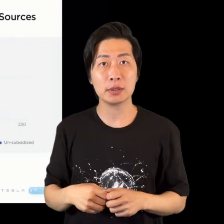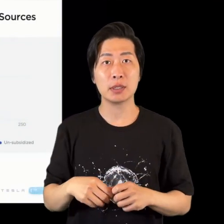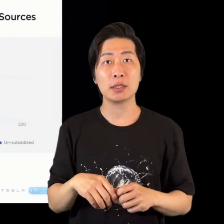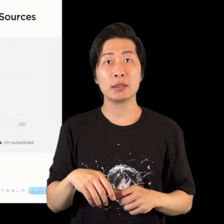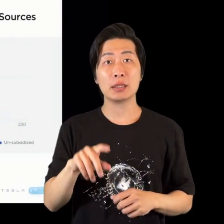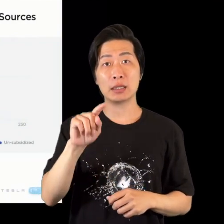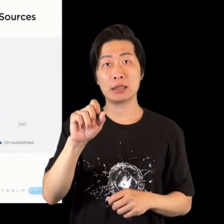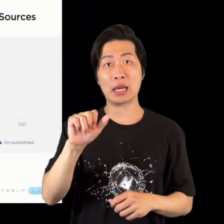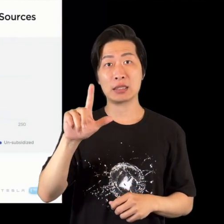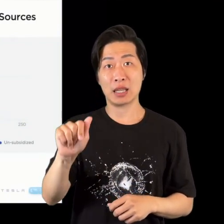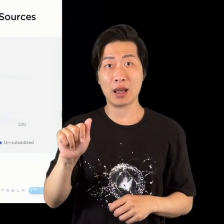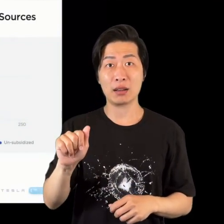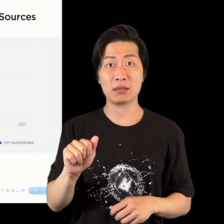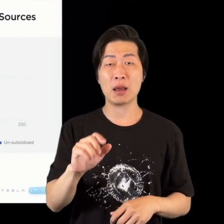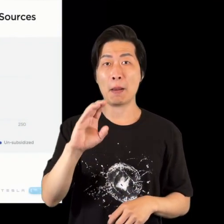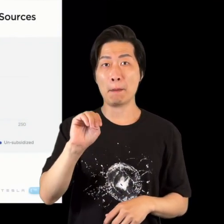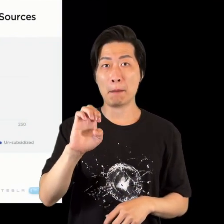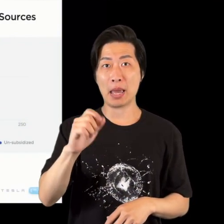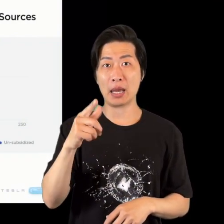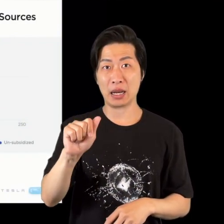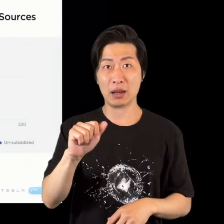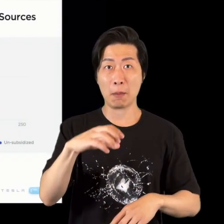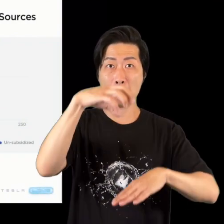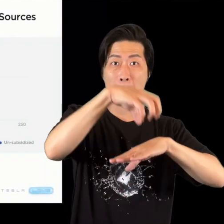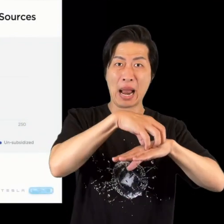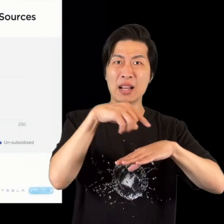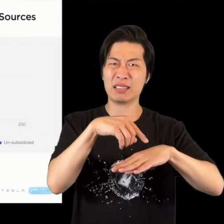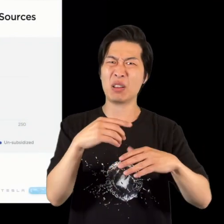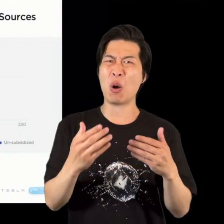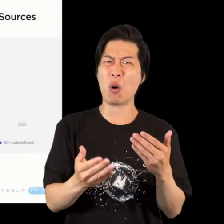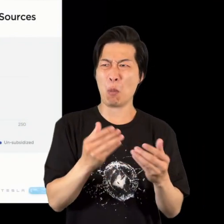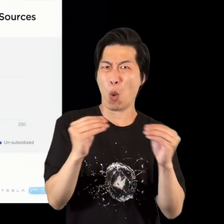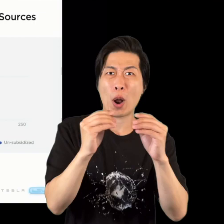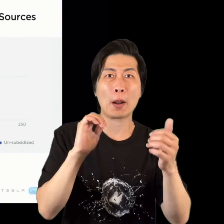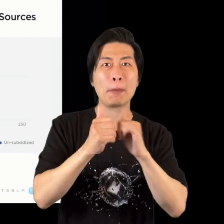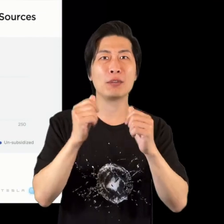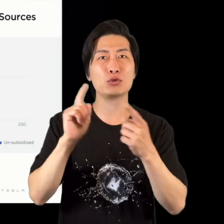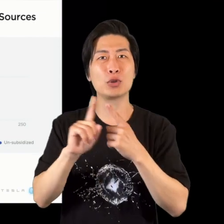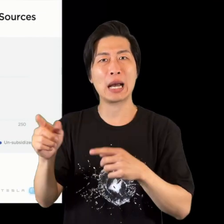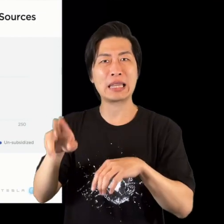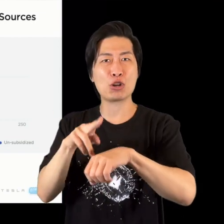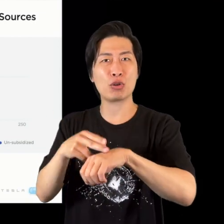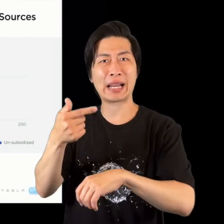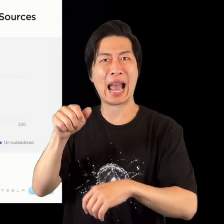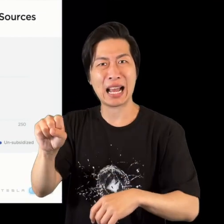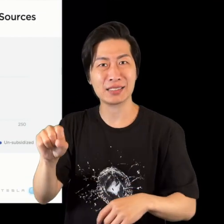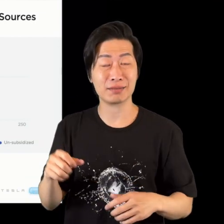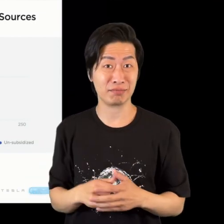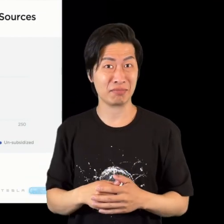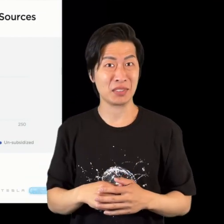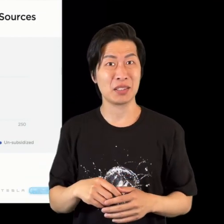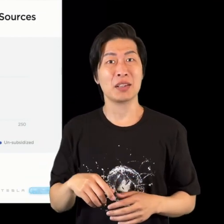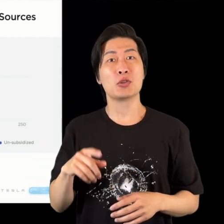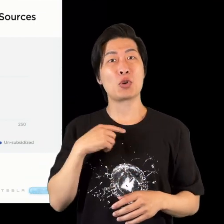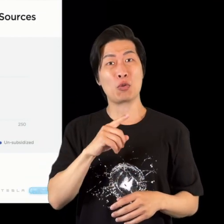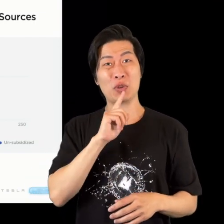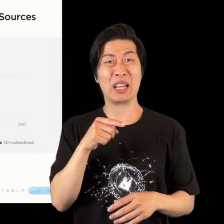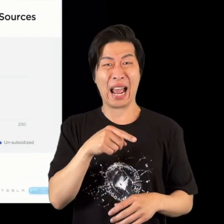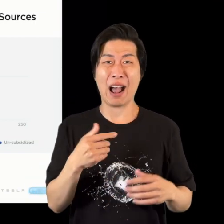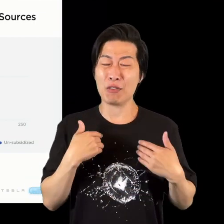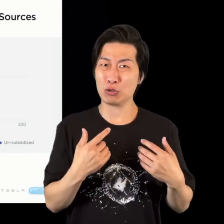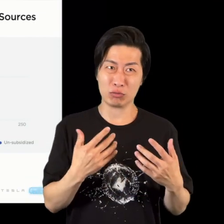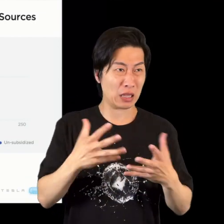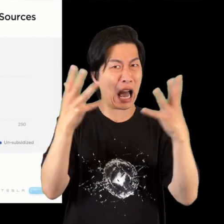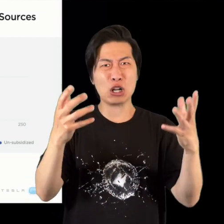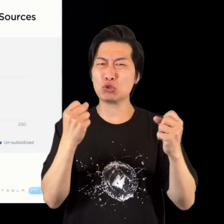now more competitive than a natural gas peaker plant. So we have very strong demand for the Tesla Megapack,